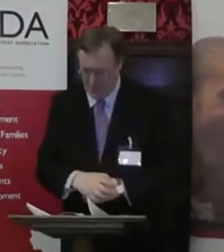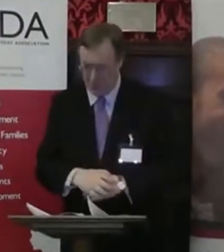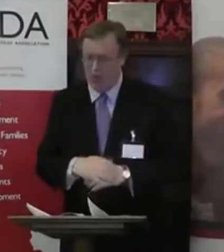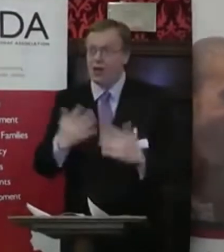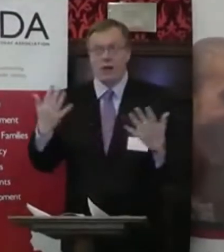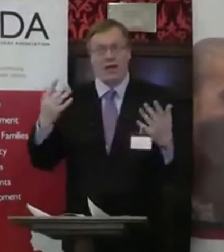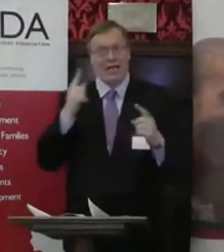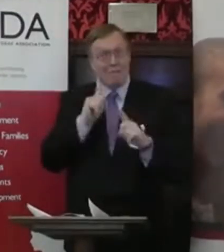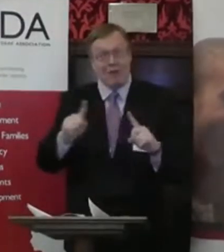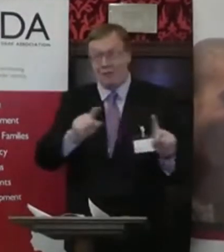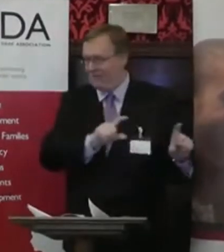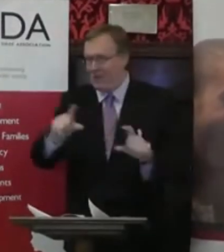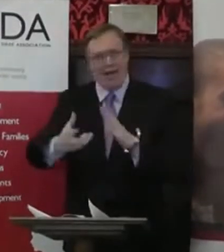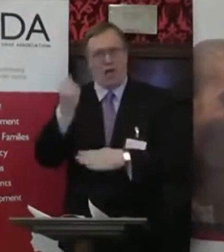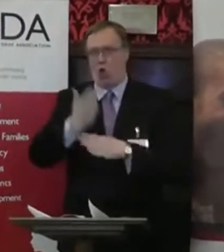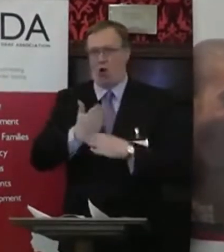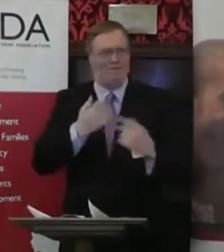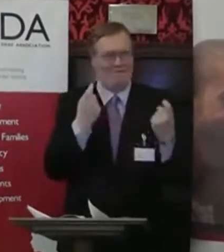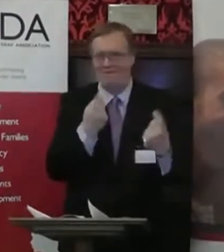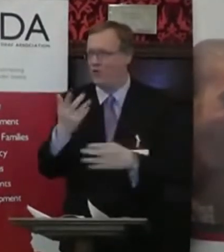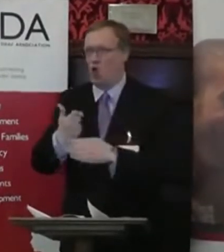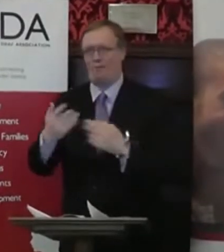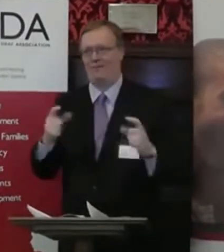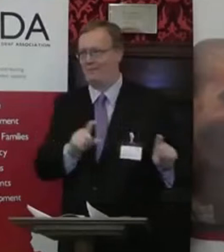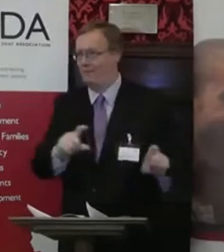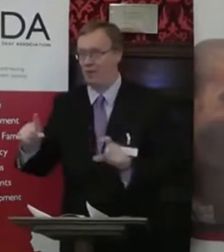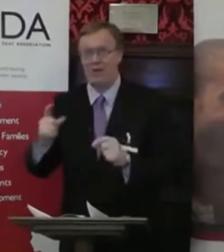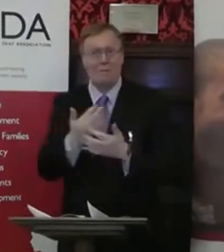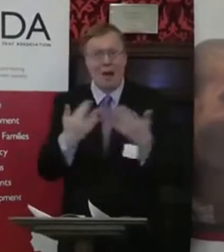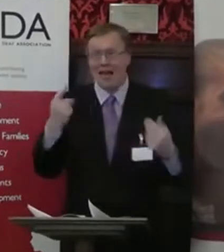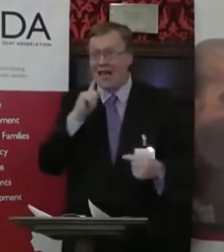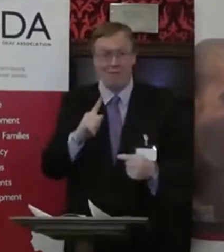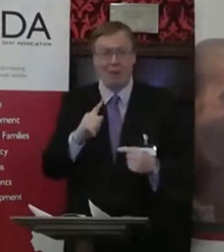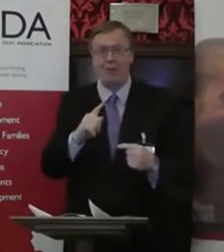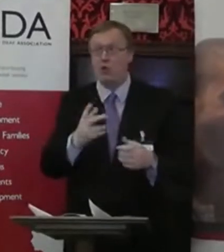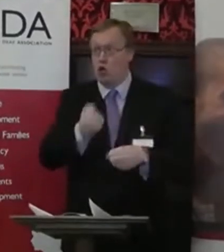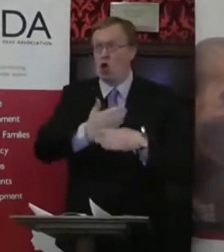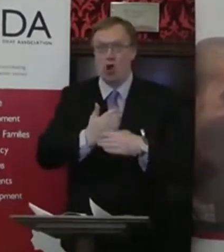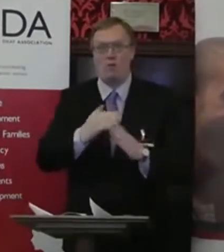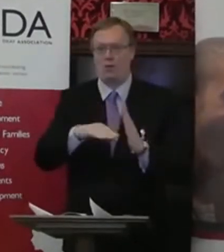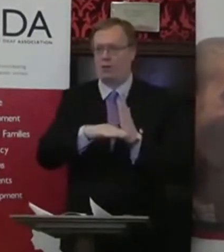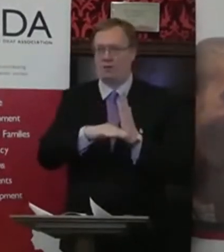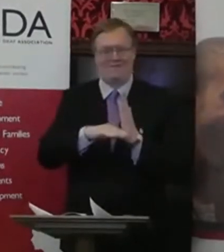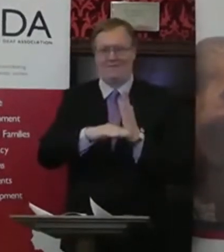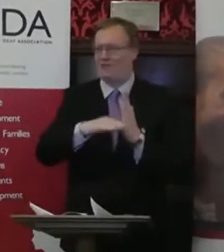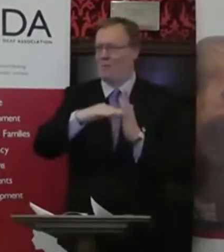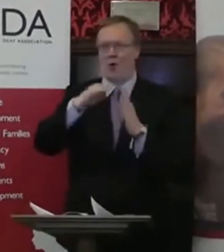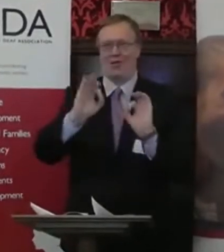That shows a tragic situation. Many deaf people can't get work, and if they do, they're